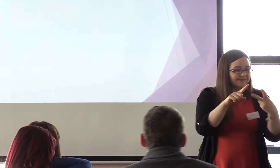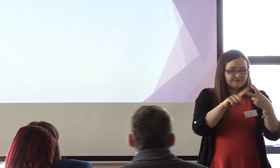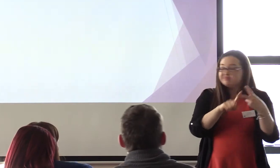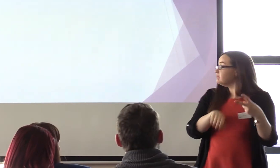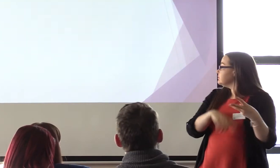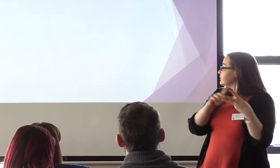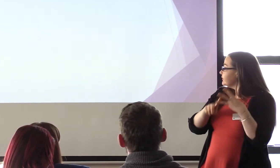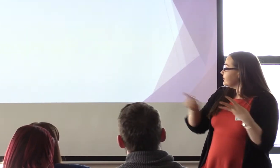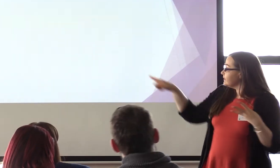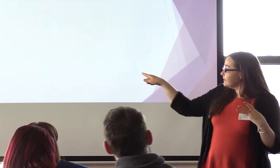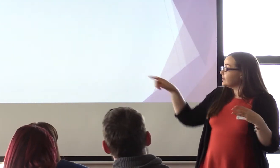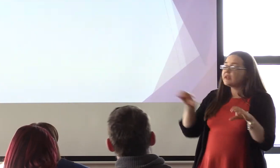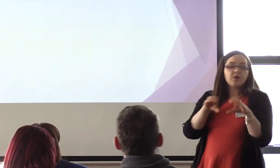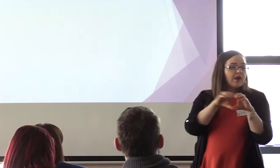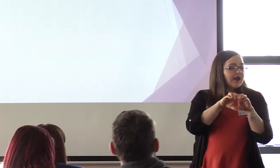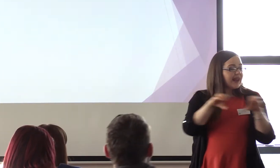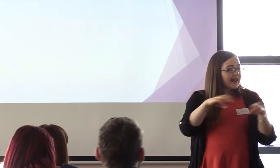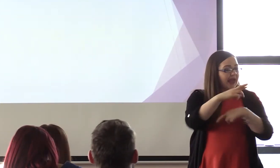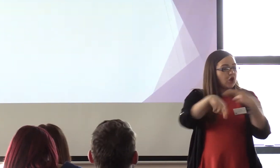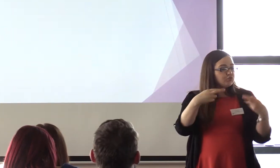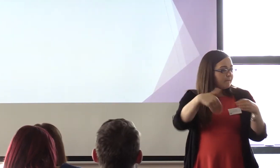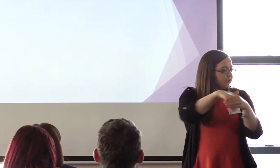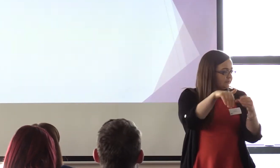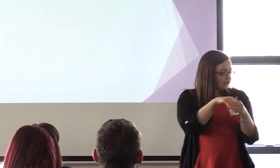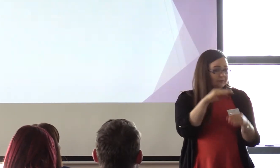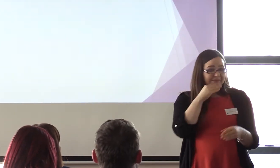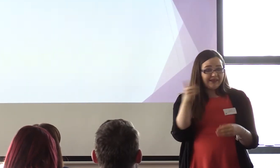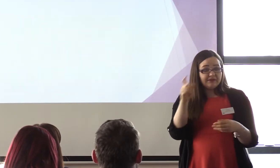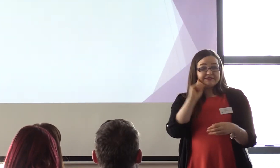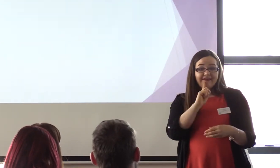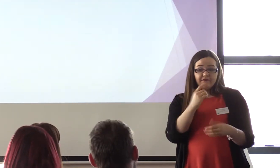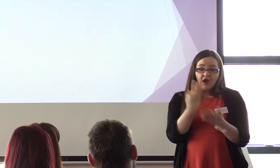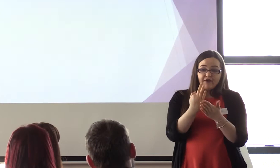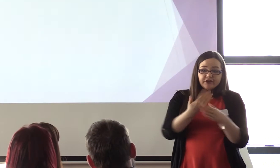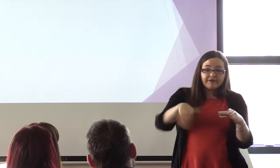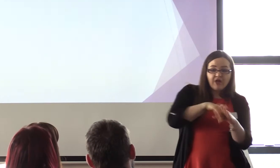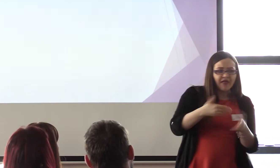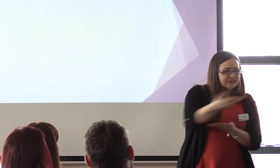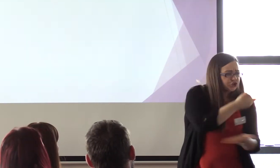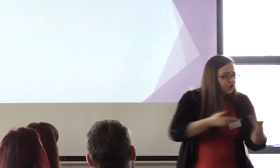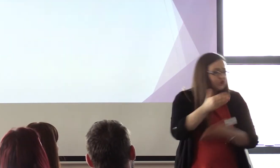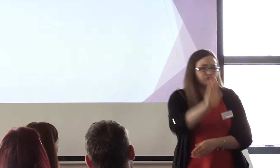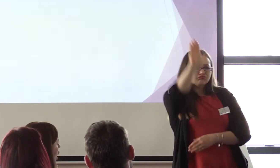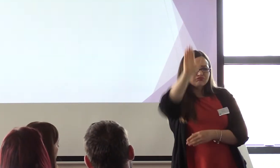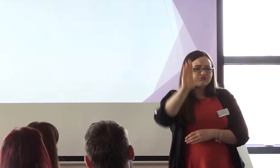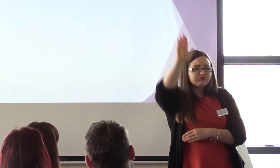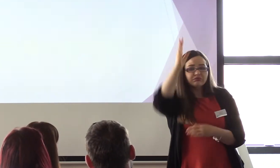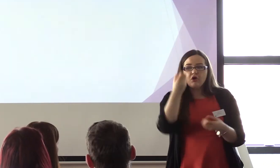it easy for them to socially make friends. Classroom participation. Often if there's